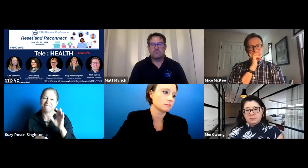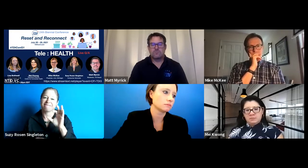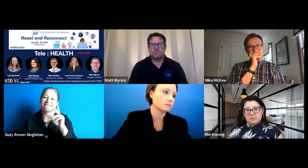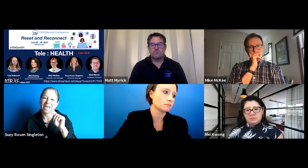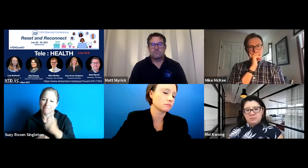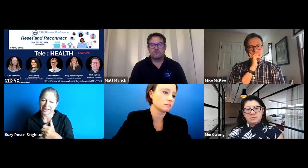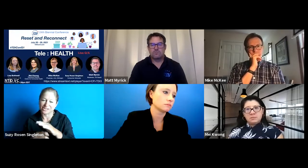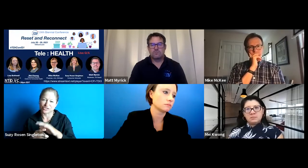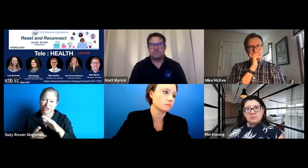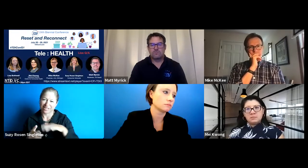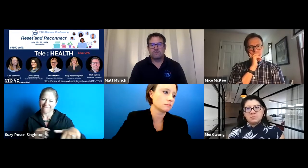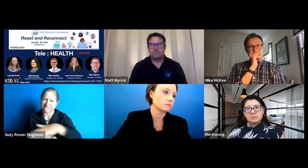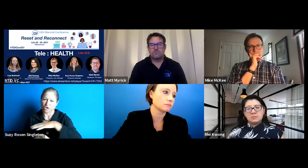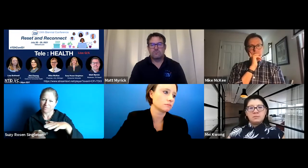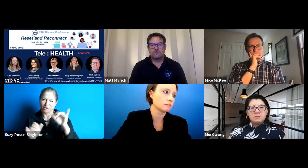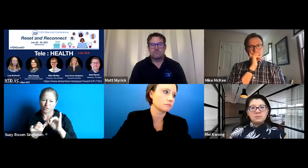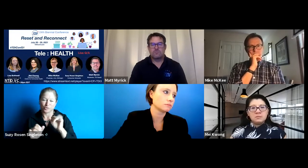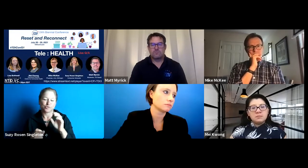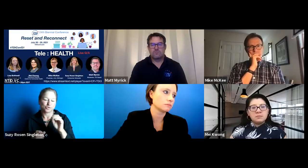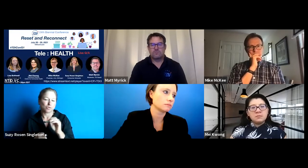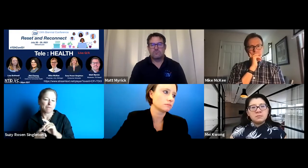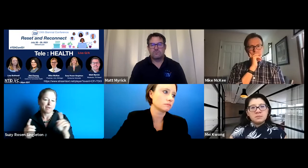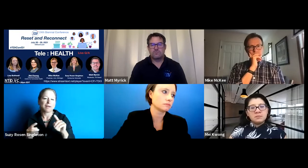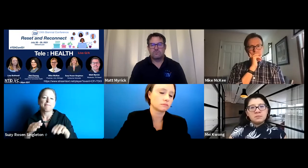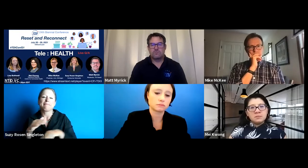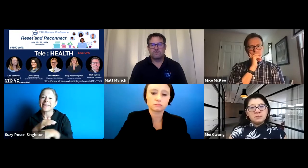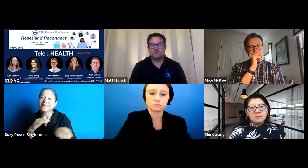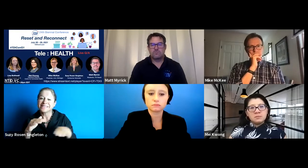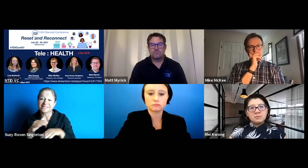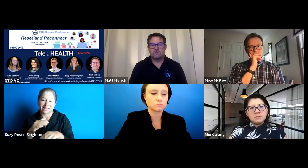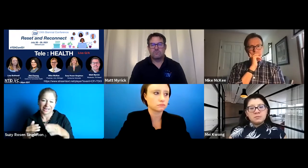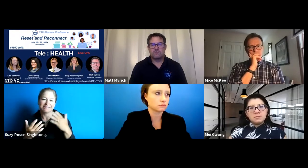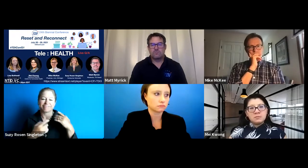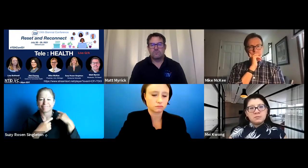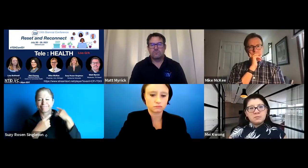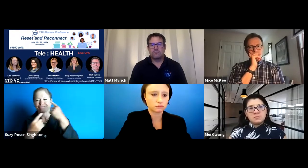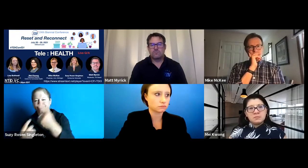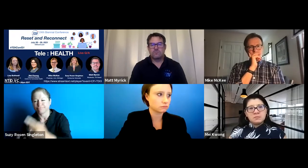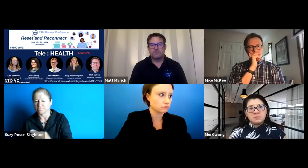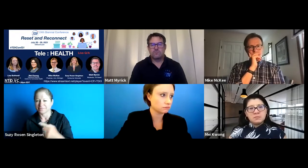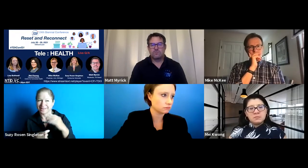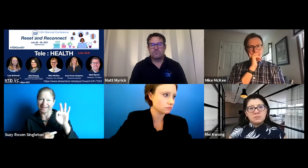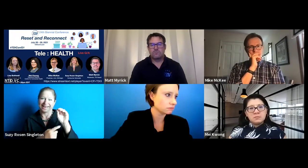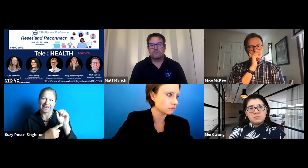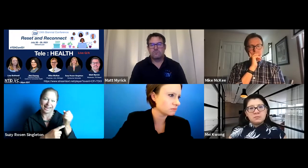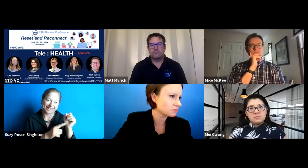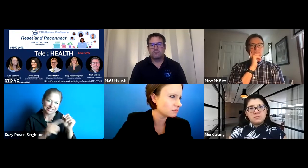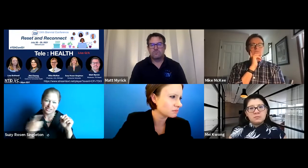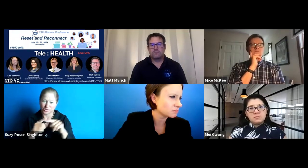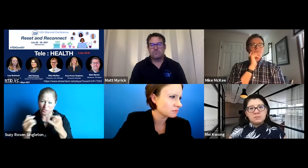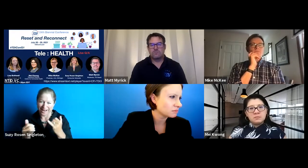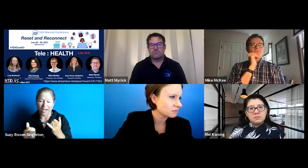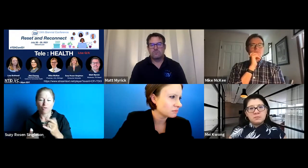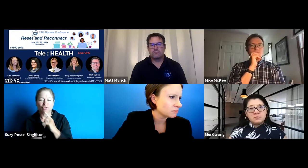very individualized and fact-based depending on the environment as well. But